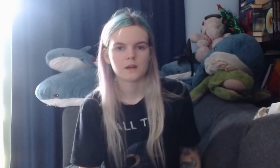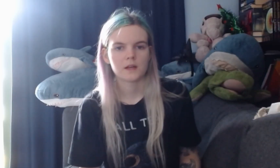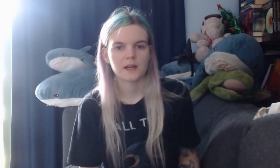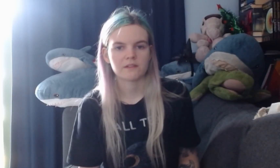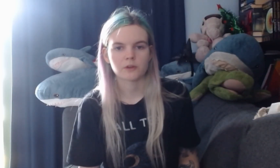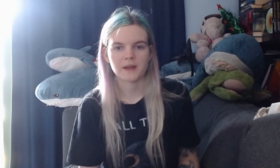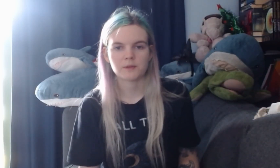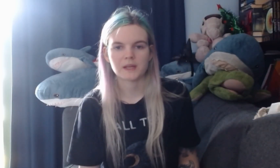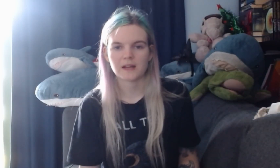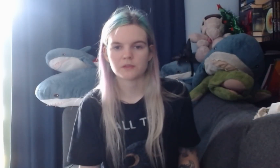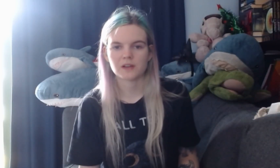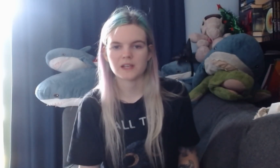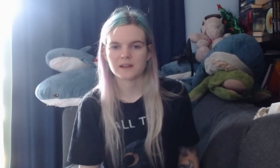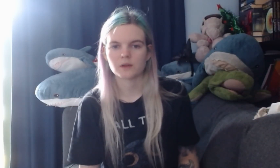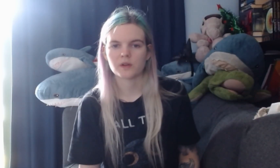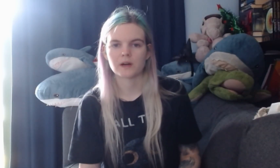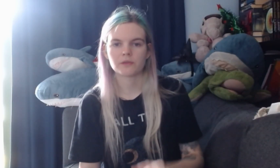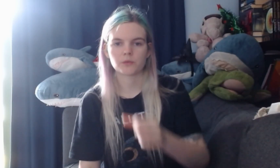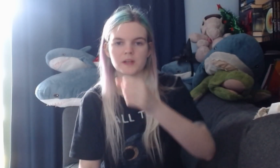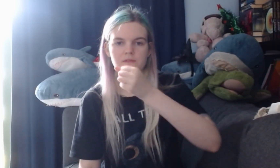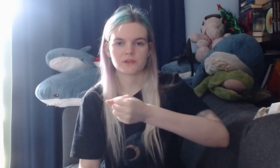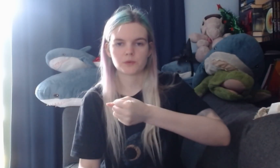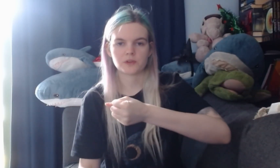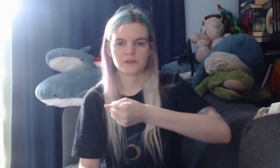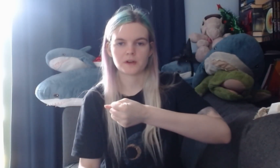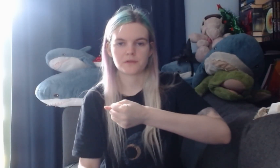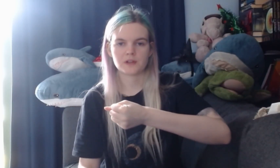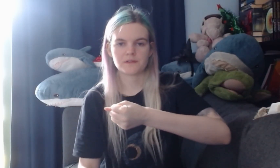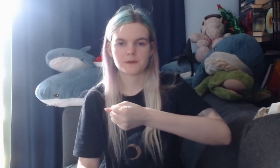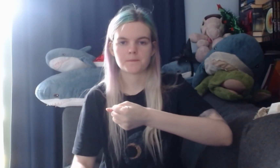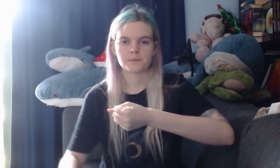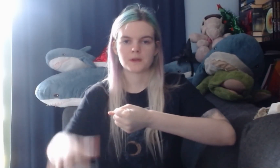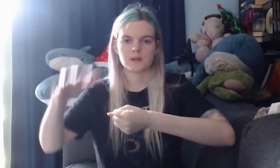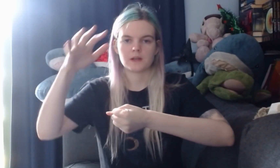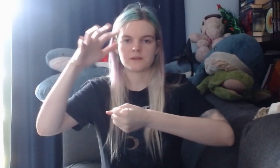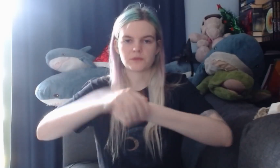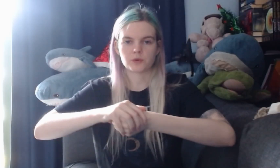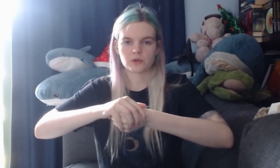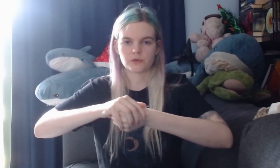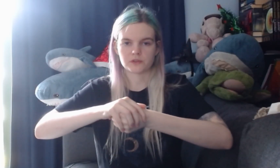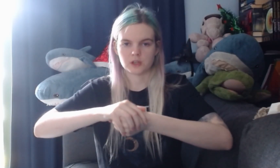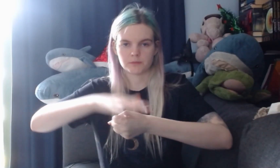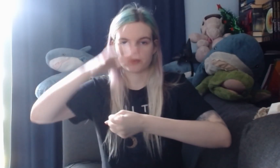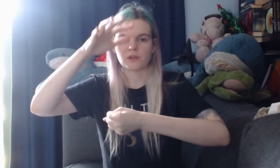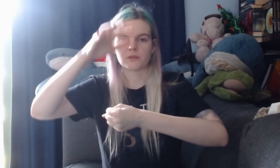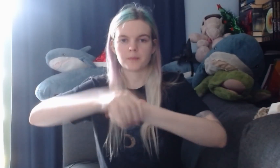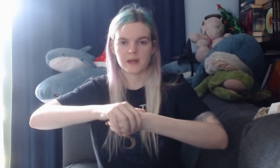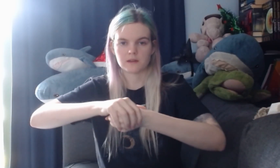And for bad we kind of have the other way around. So we have this one is now a fist and this one goes on top. So this is bad.